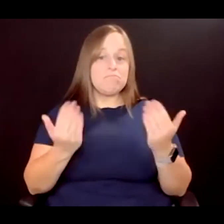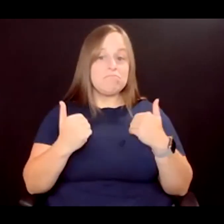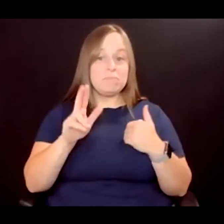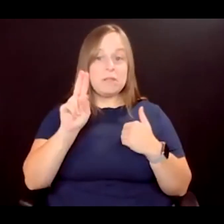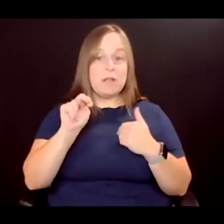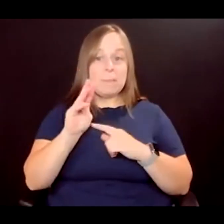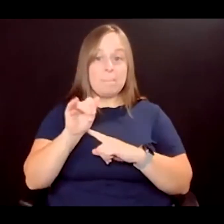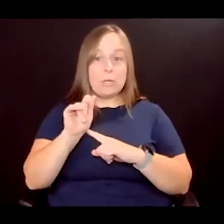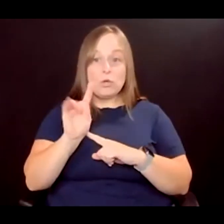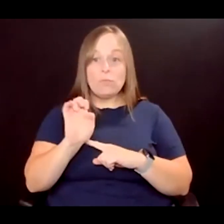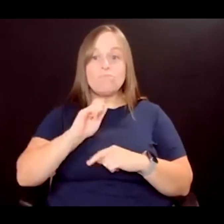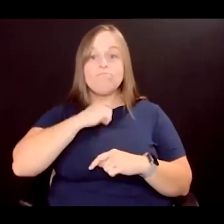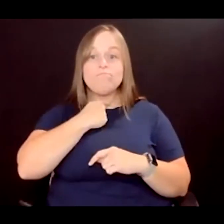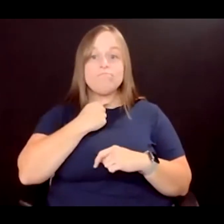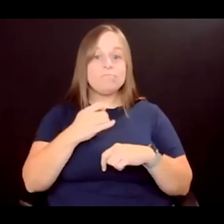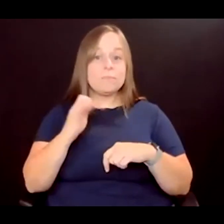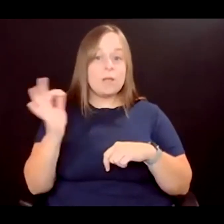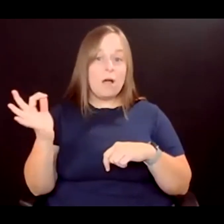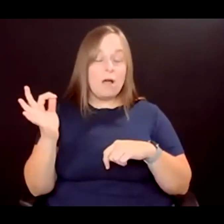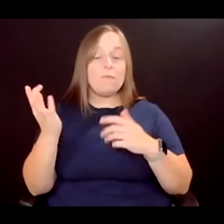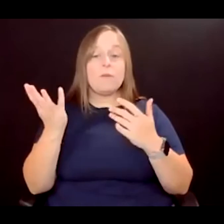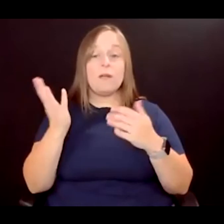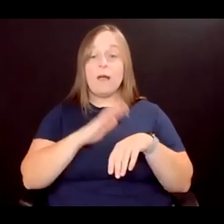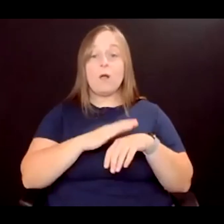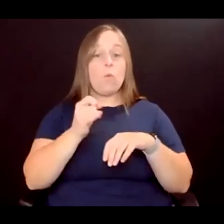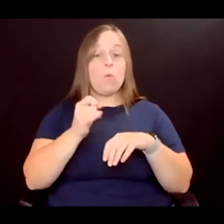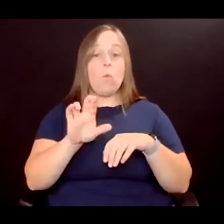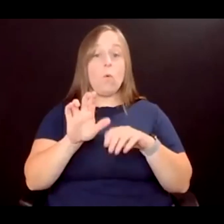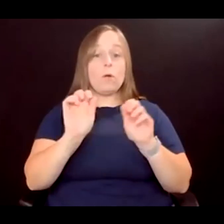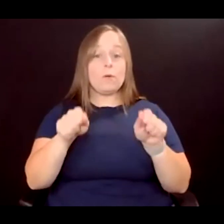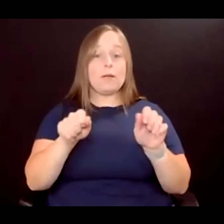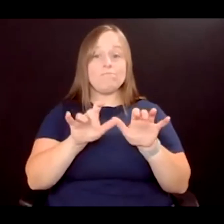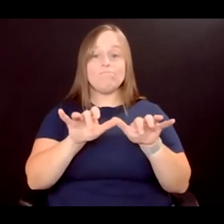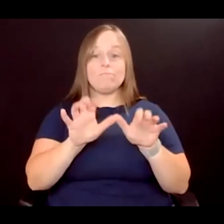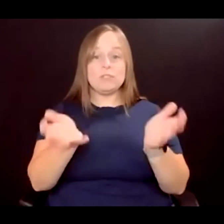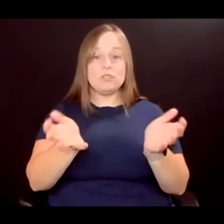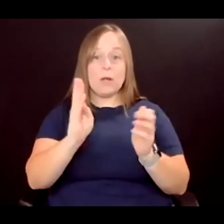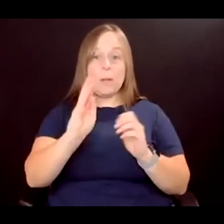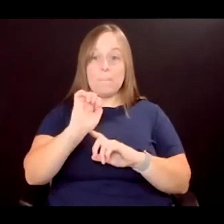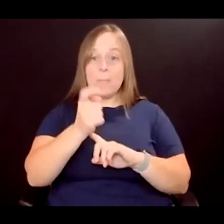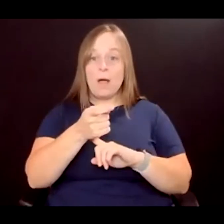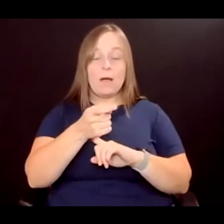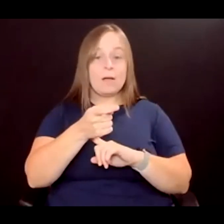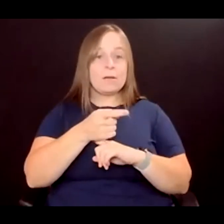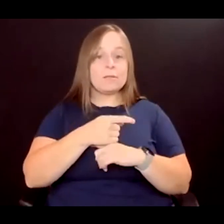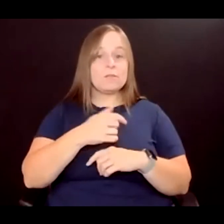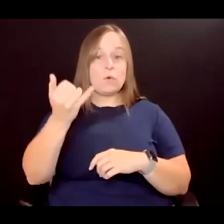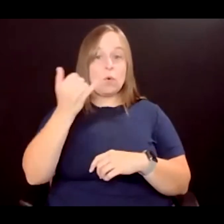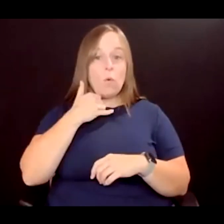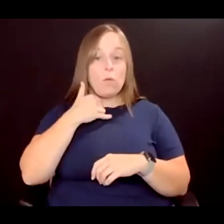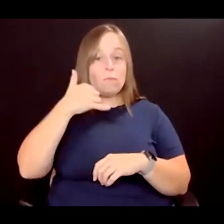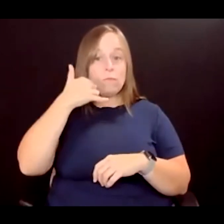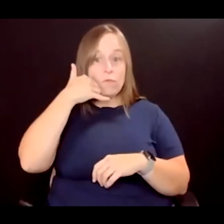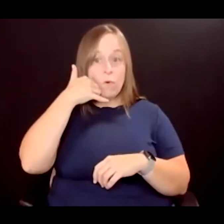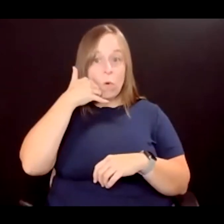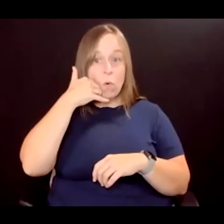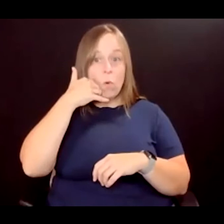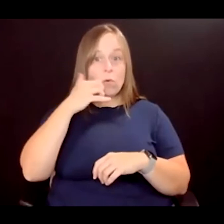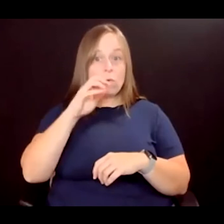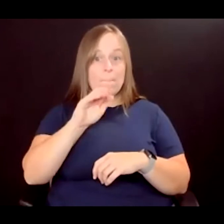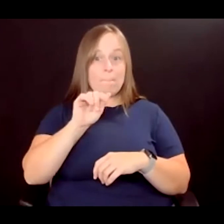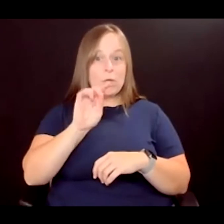to see if we could have a sit down and discuss the violence and how we could, further relations by extending the olive branch.